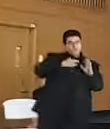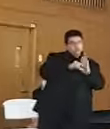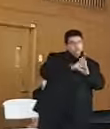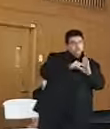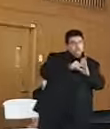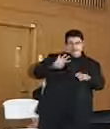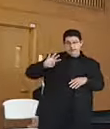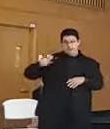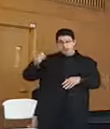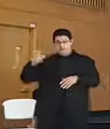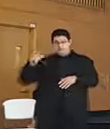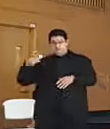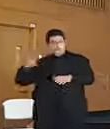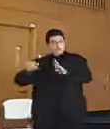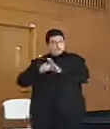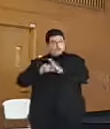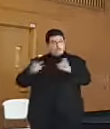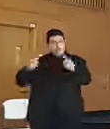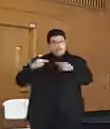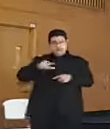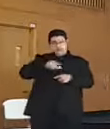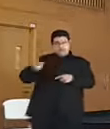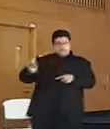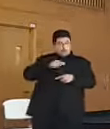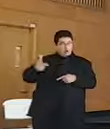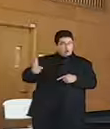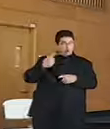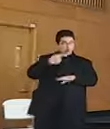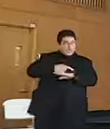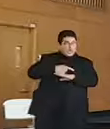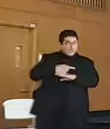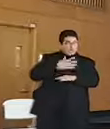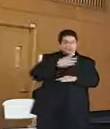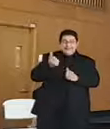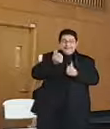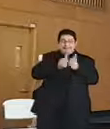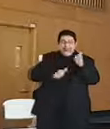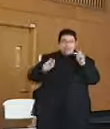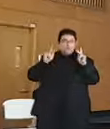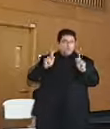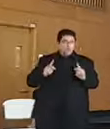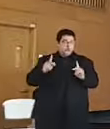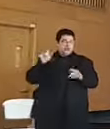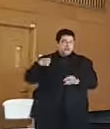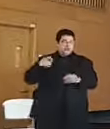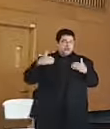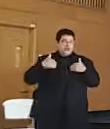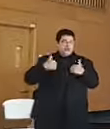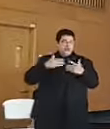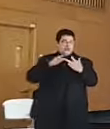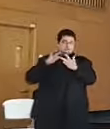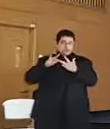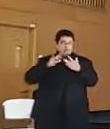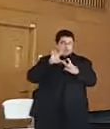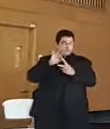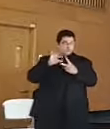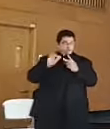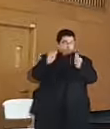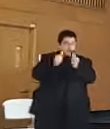coming every other day. And we have everyone who needs to have a virtual option with computer